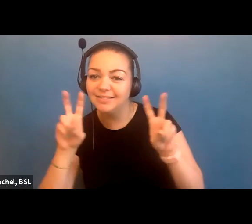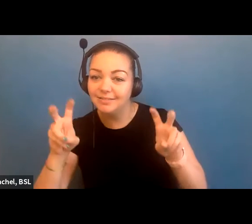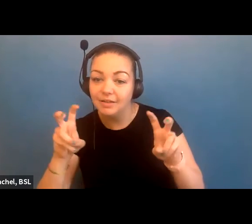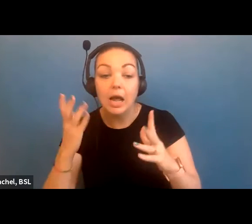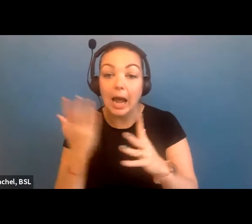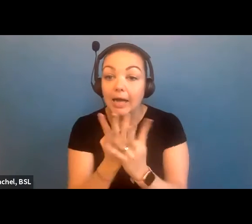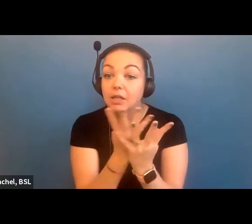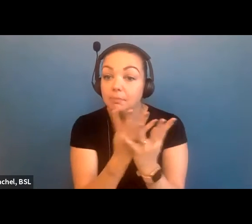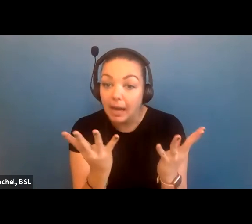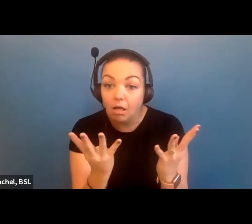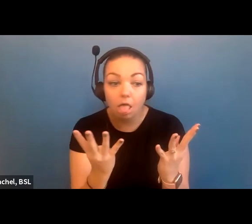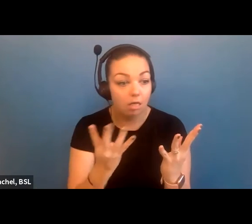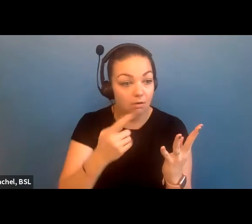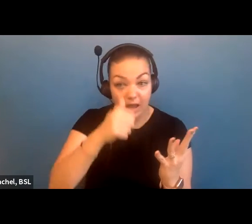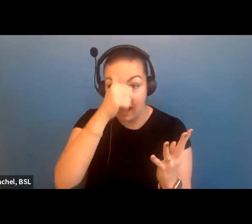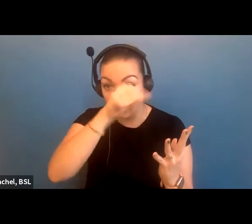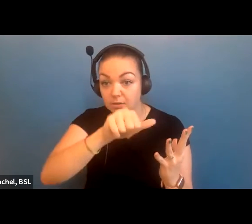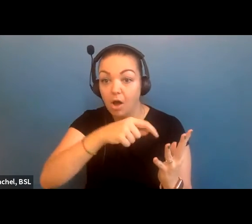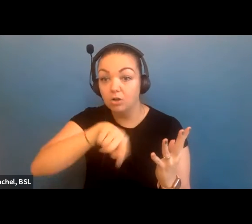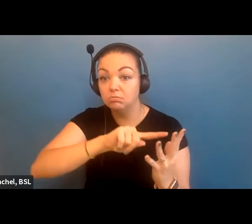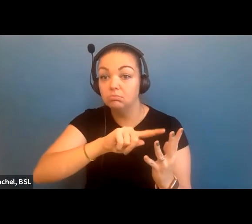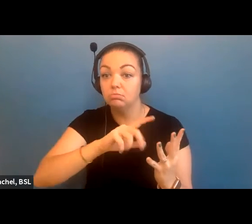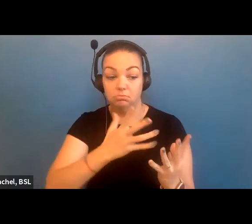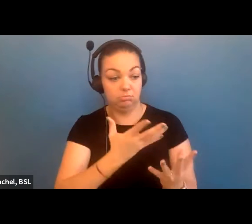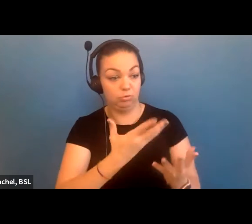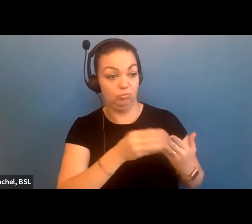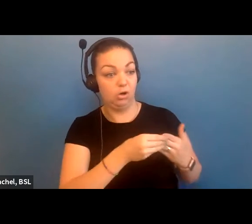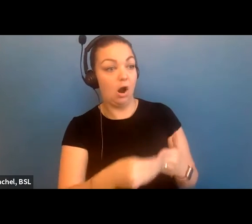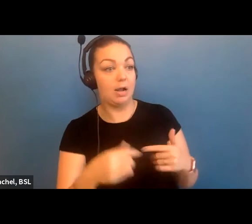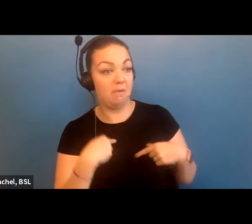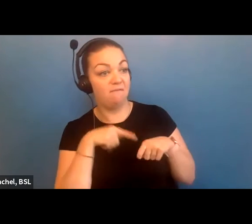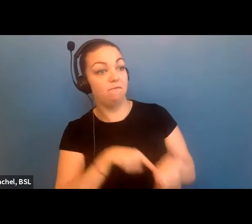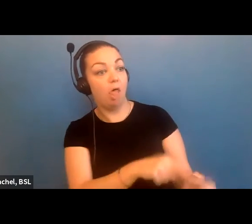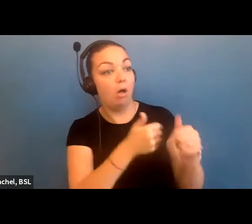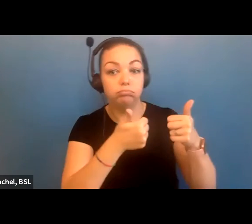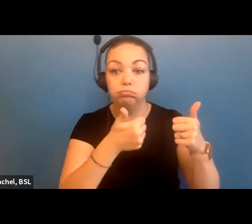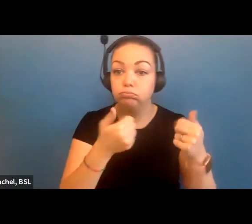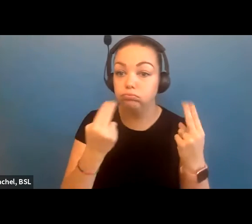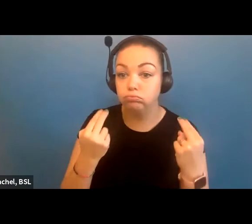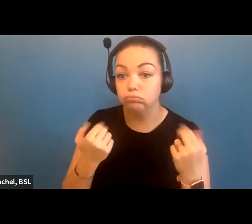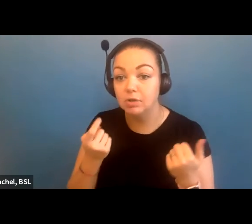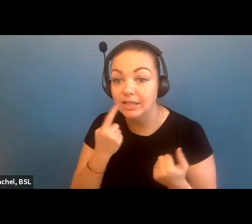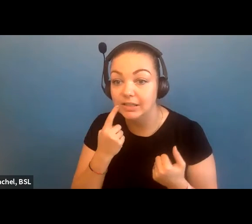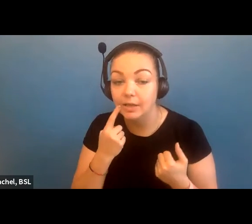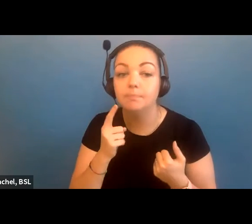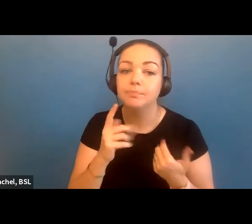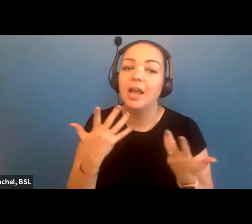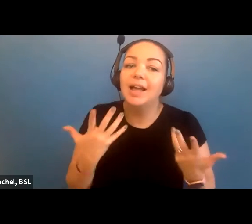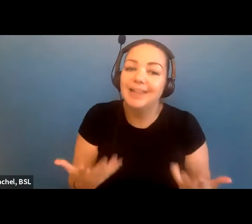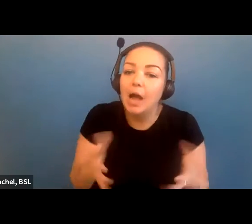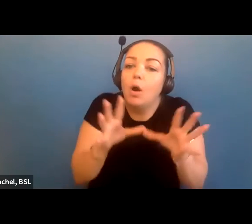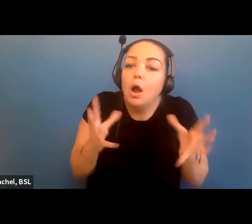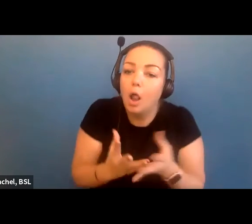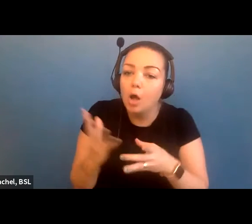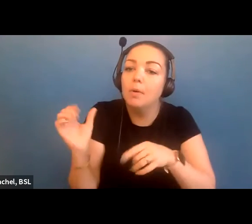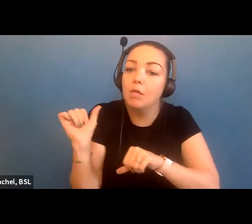to guide me. So now, 8 years on, working on global programs, GDI Hub is